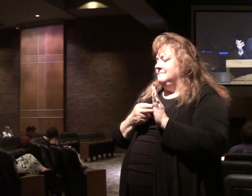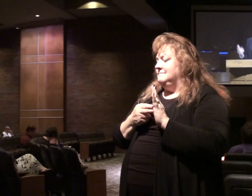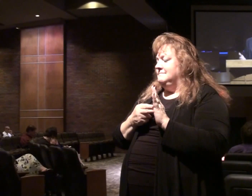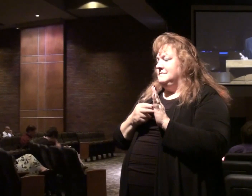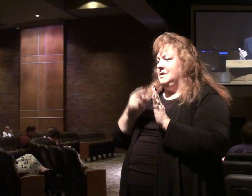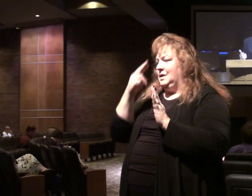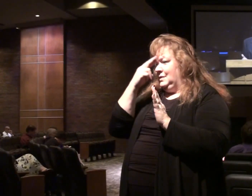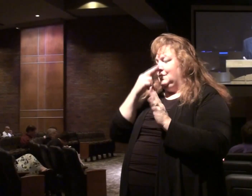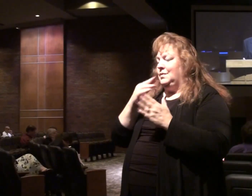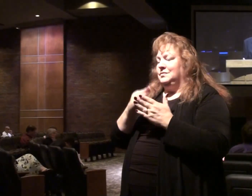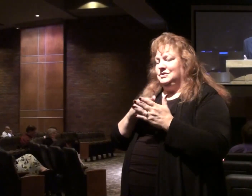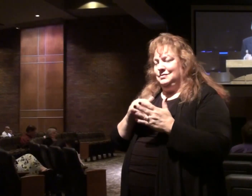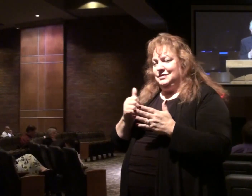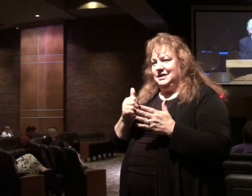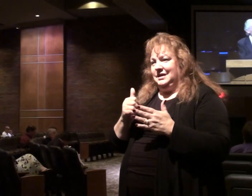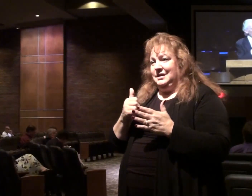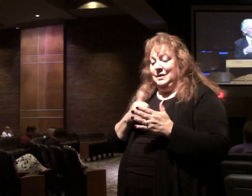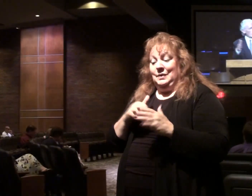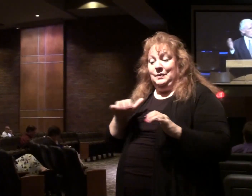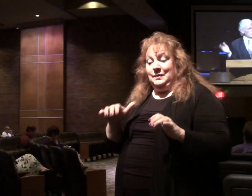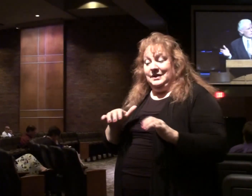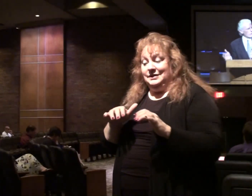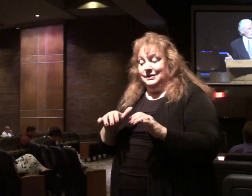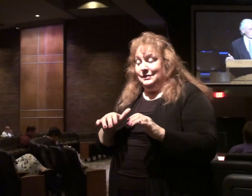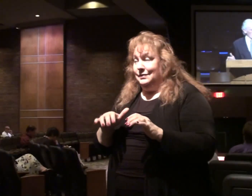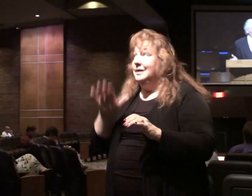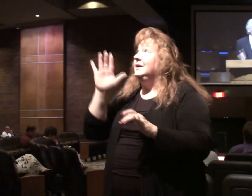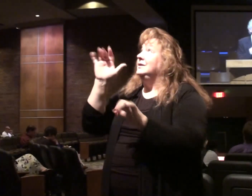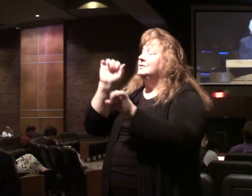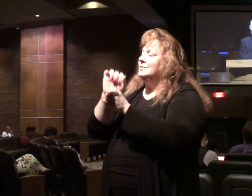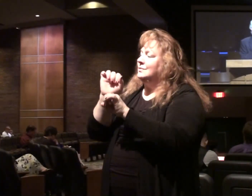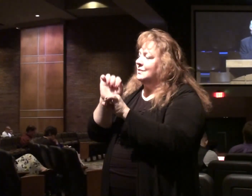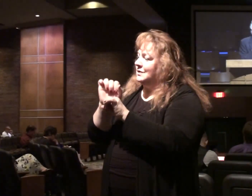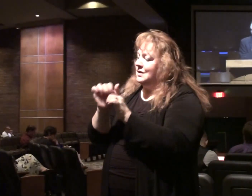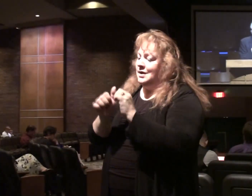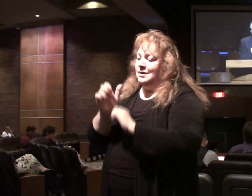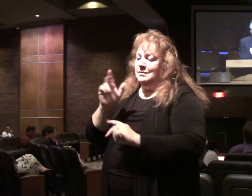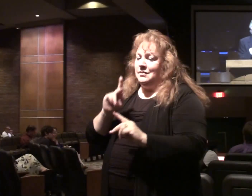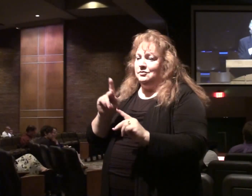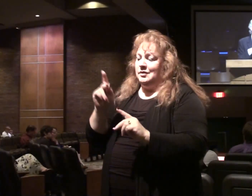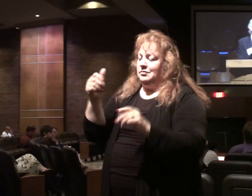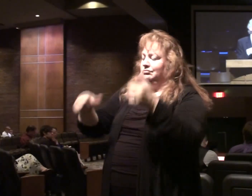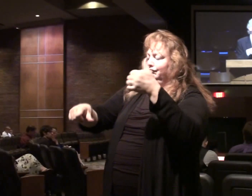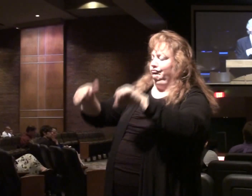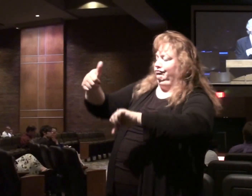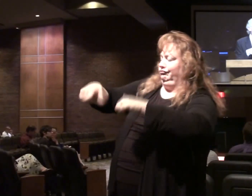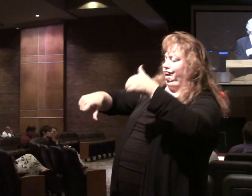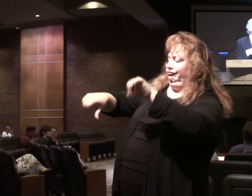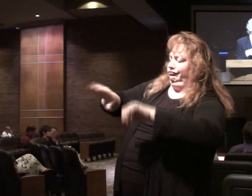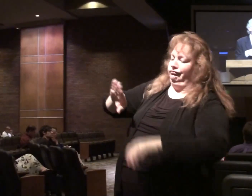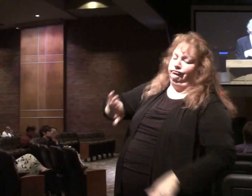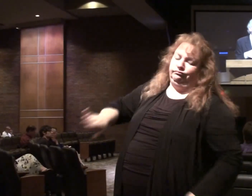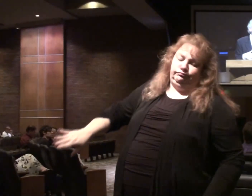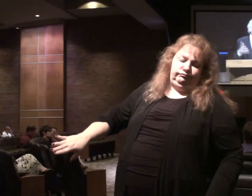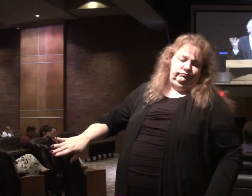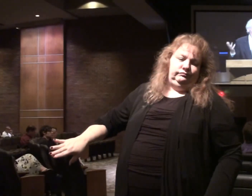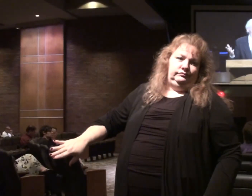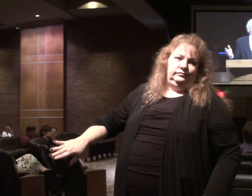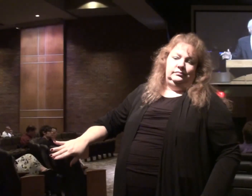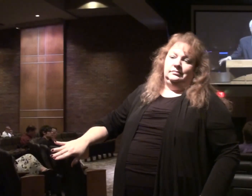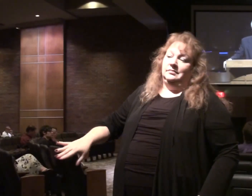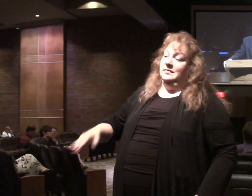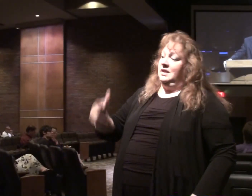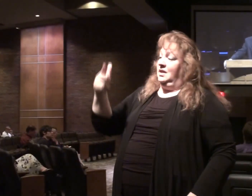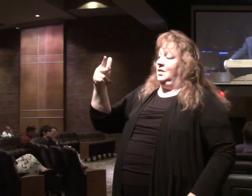That's what Romans 10 is saying. That's what we do. We carry on the work of Christ. Most of the people rejected him. At least